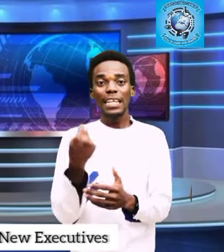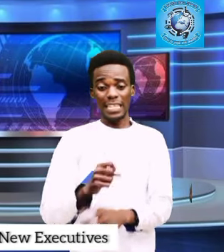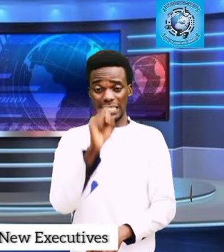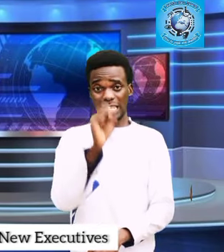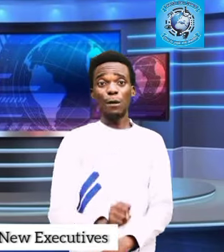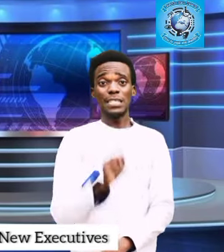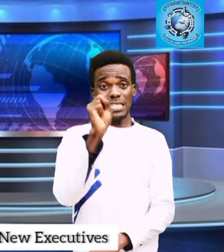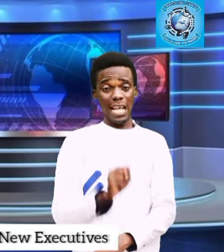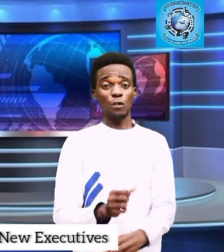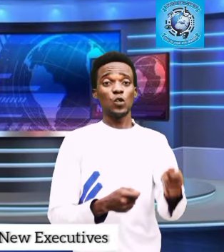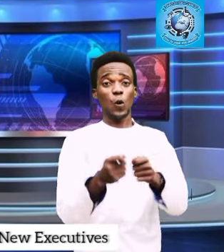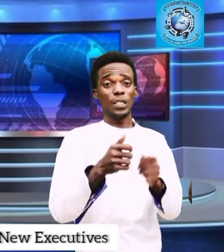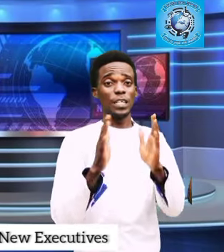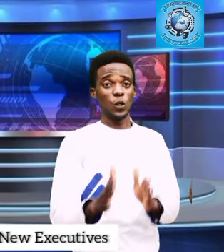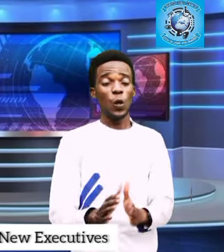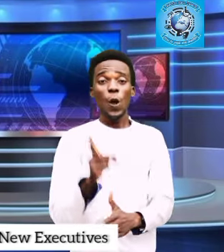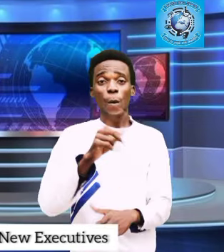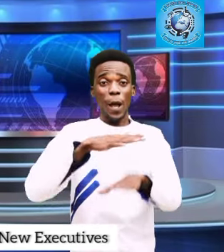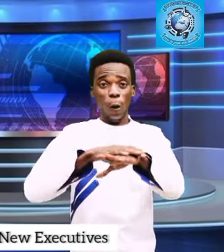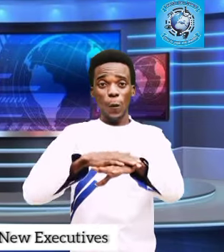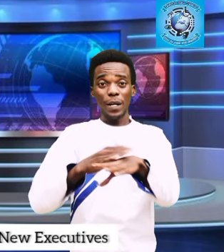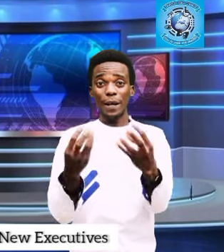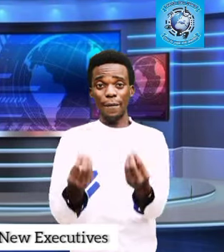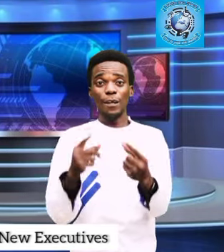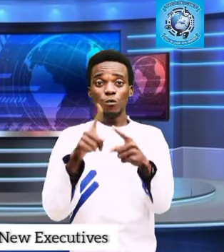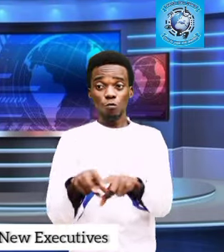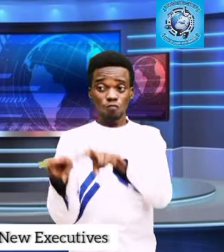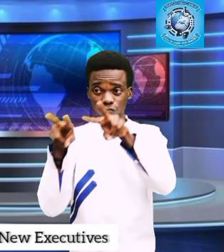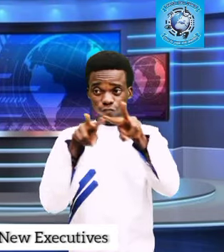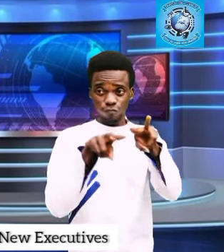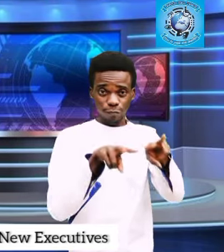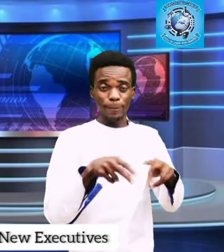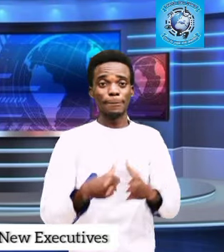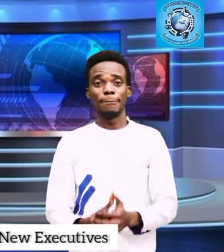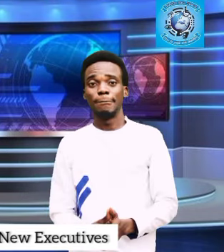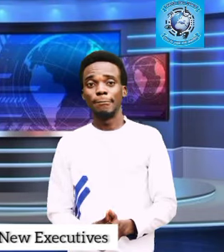South-South coordinator were on ground to observe the process.